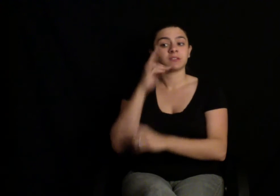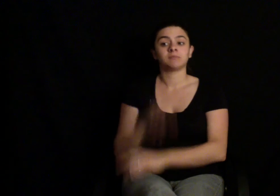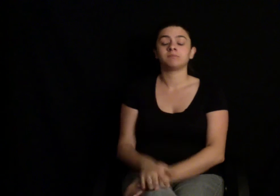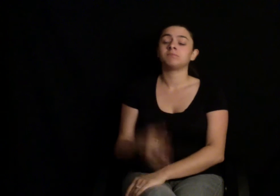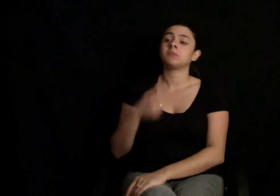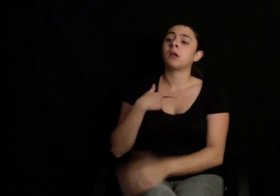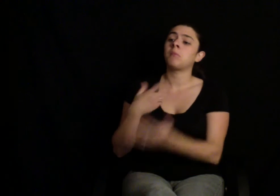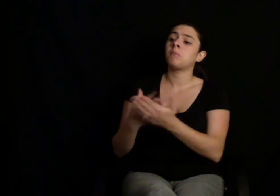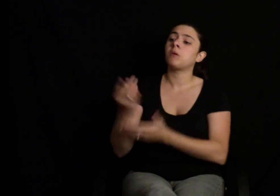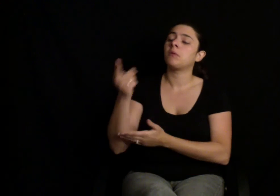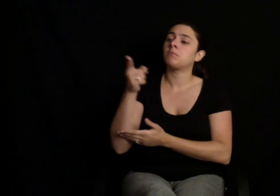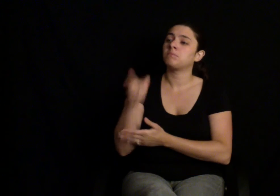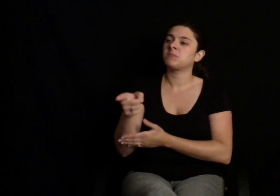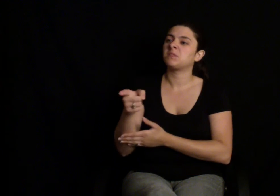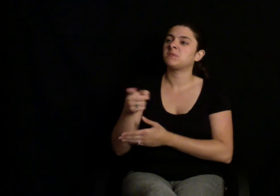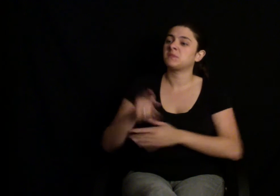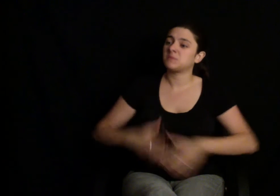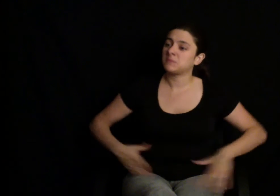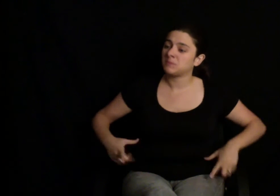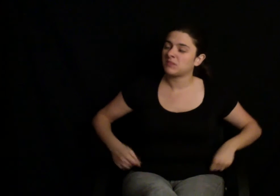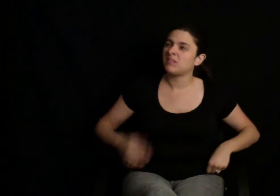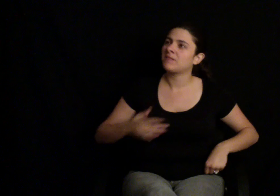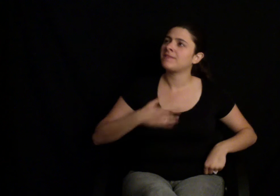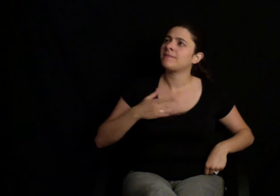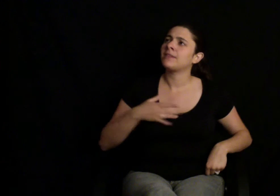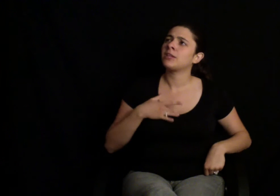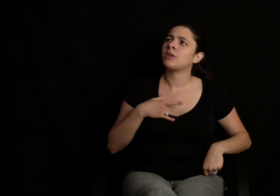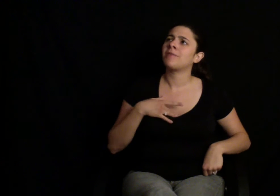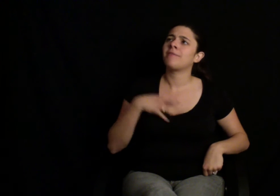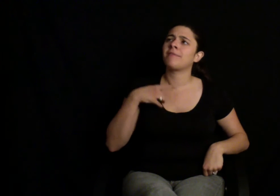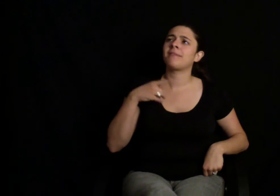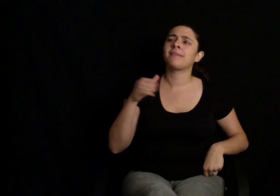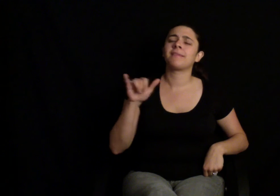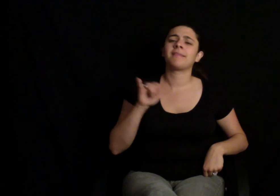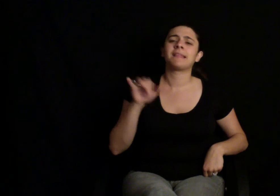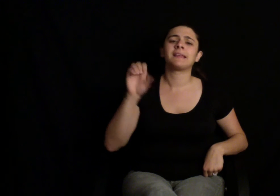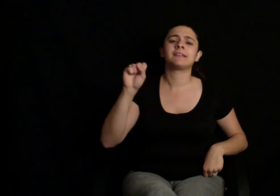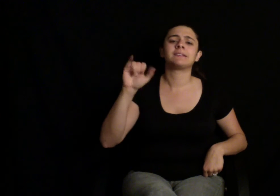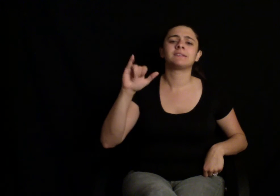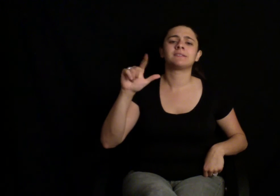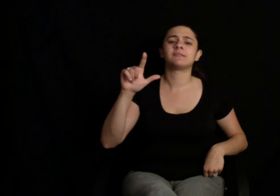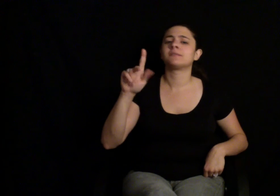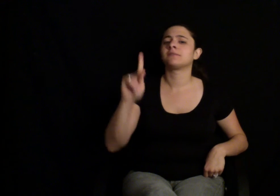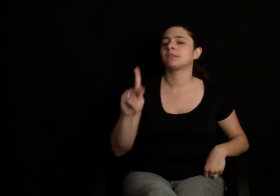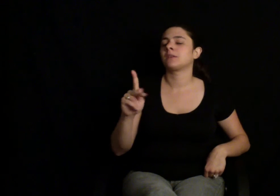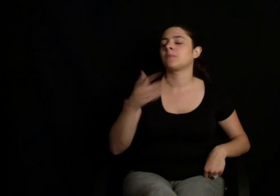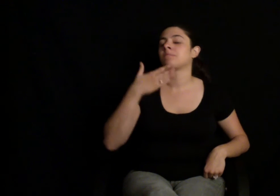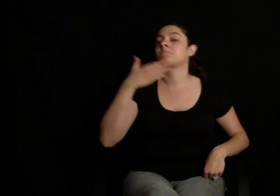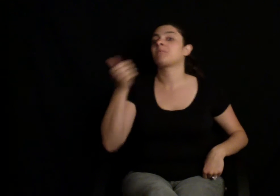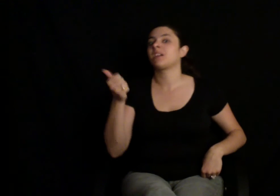The material feels almost like stretchy silk that is thicker and more absorbent. They're easily the most comfortable underwear I